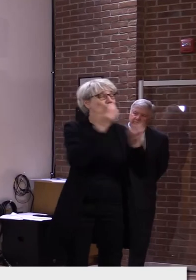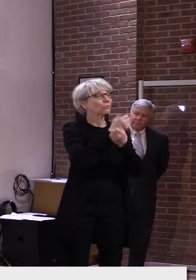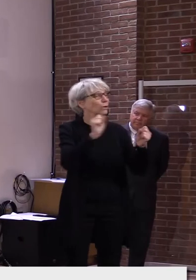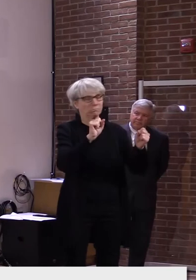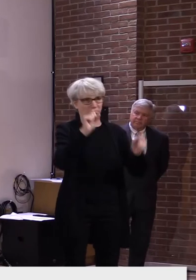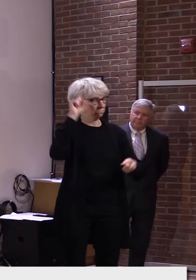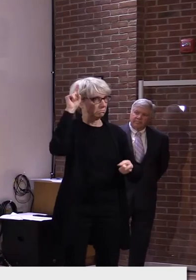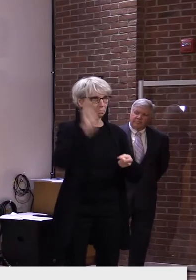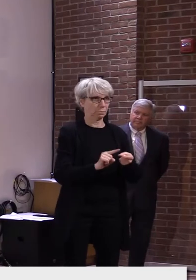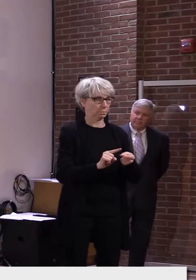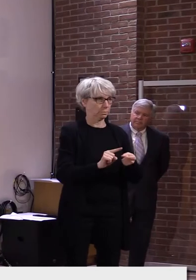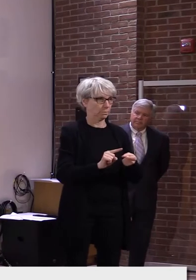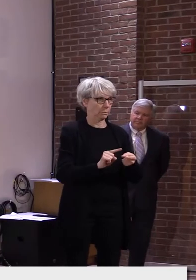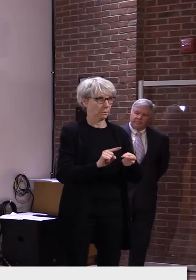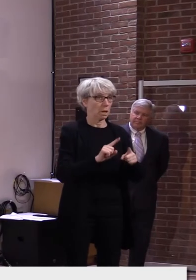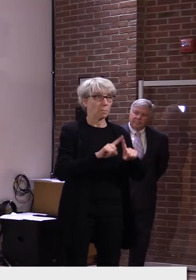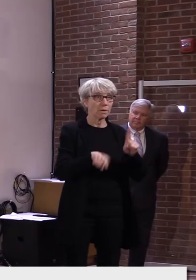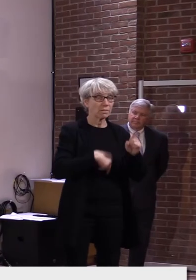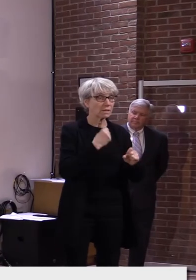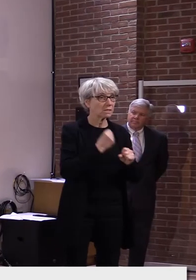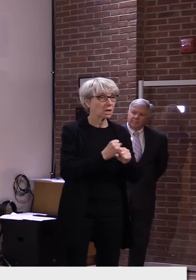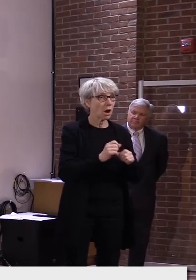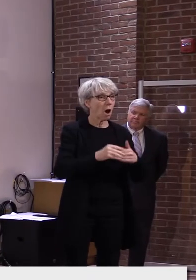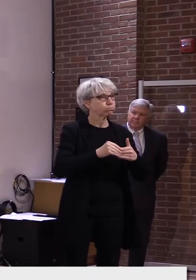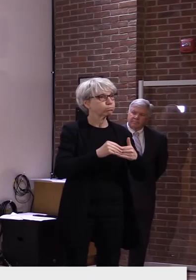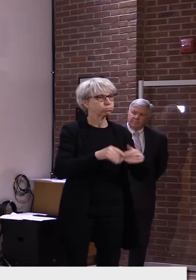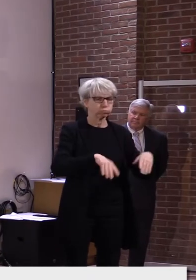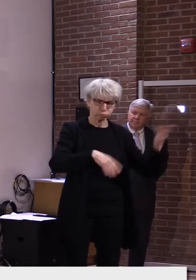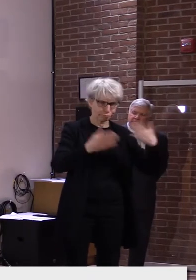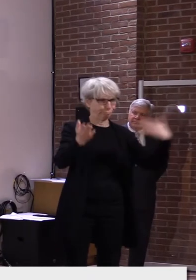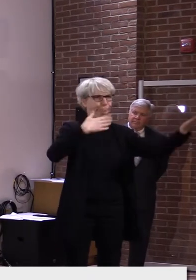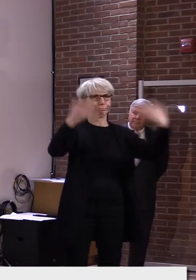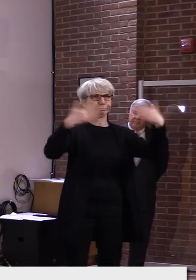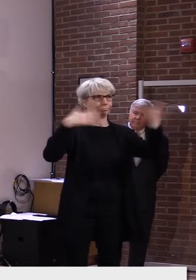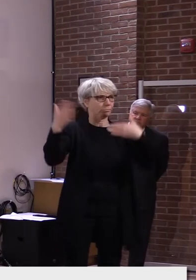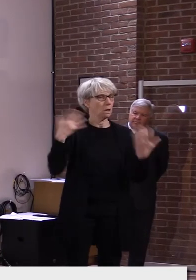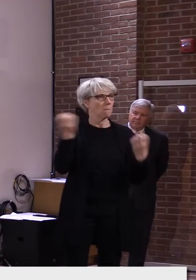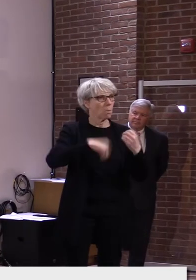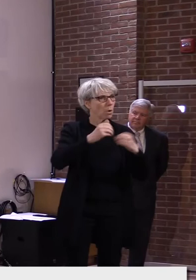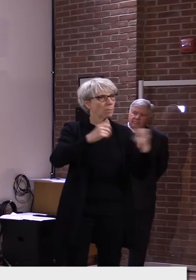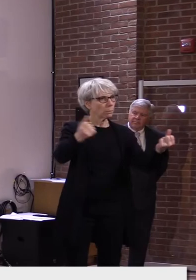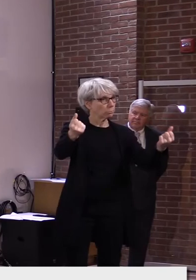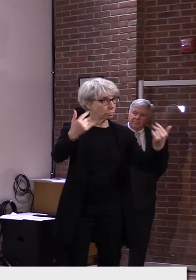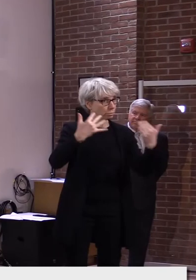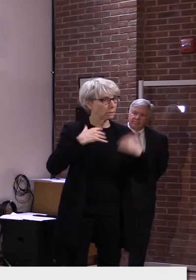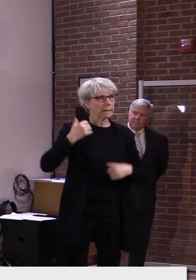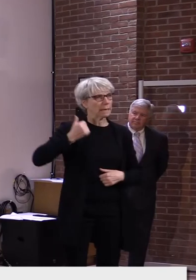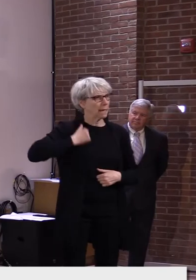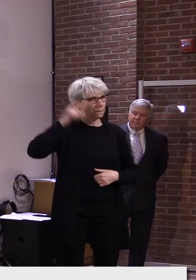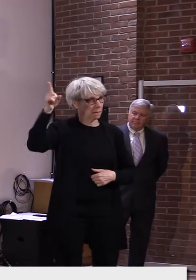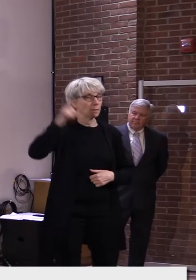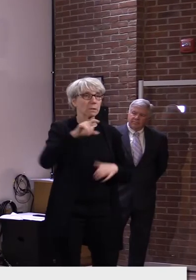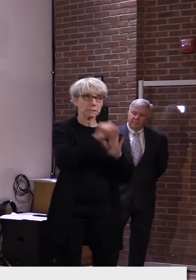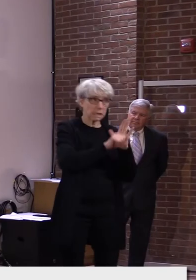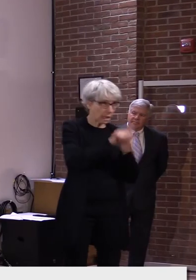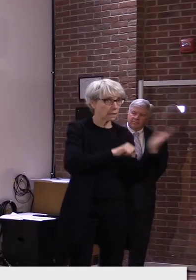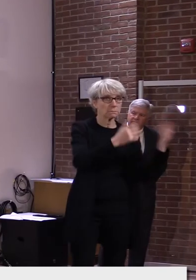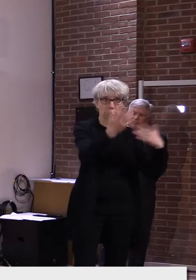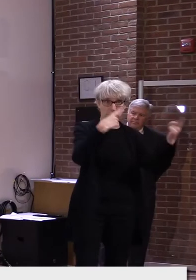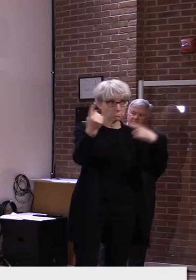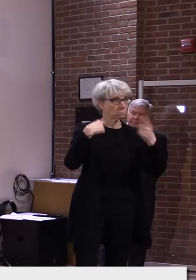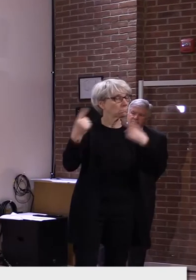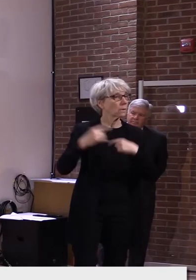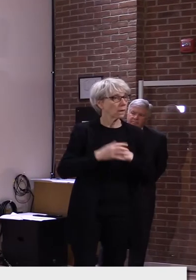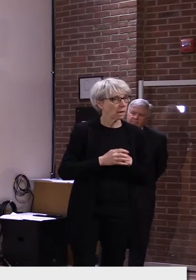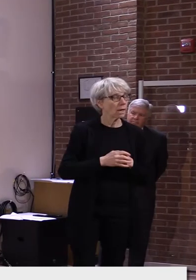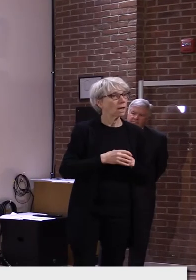Right now, we don't have any restrictions. We have a lot more people coming into the state. We have fewer restrictions. And we're still seeing